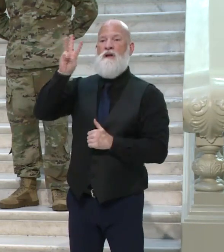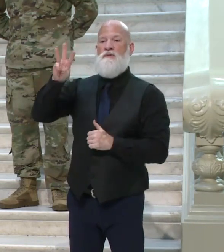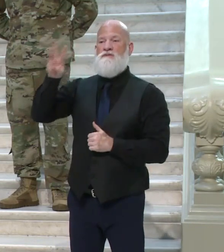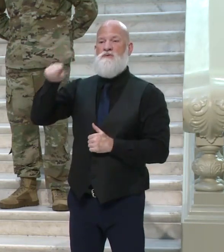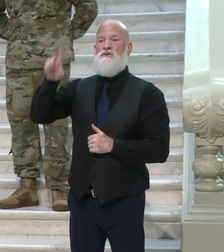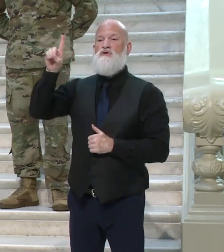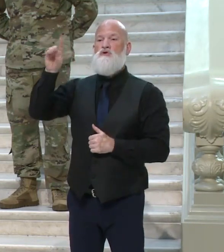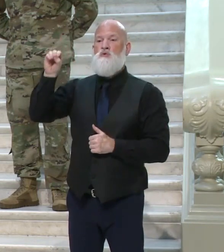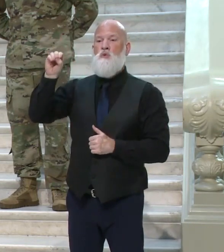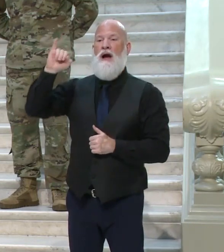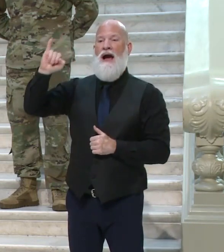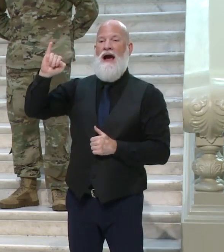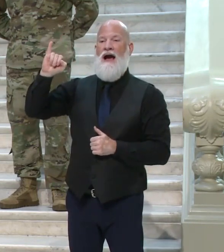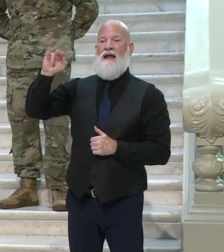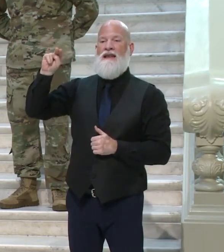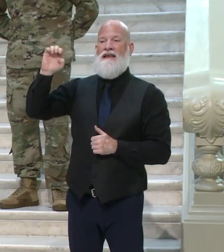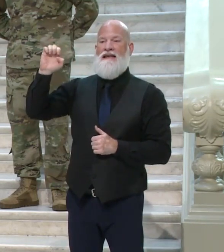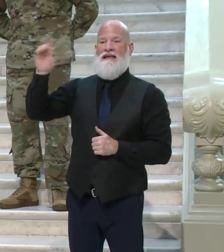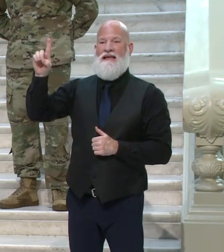www.doineedacovid19test.com. Again,